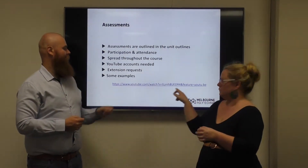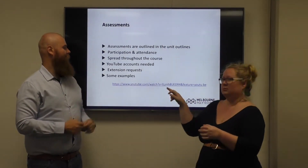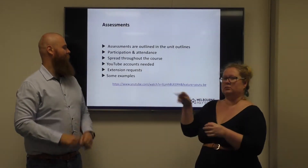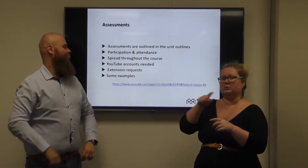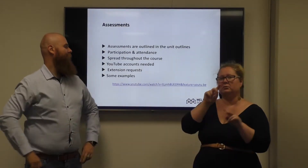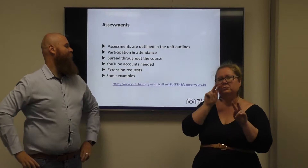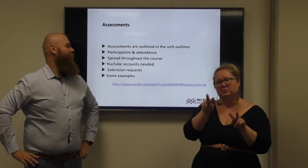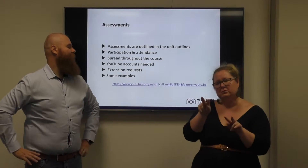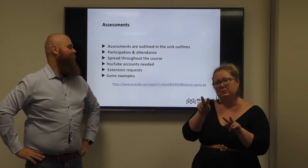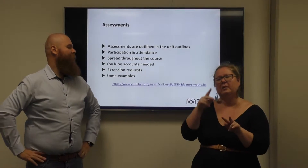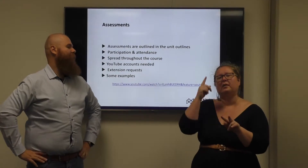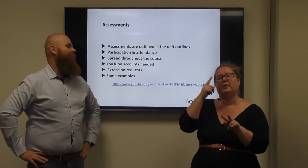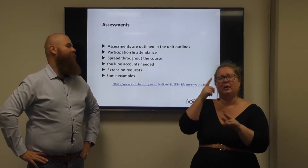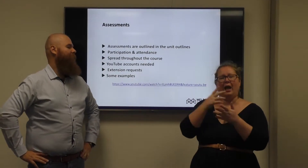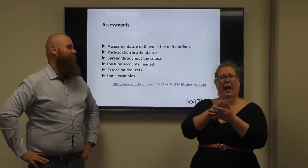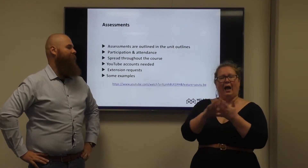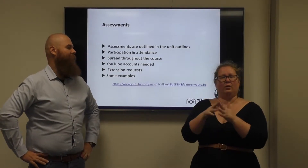But please have a look at this link.